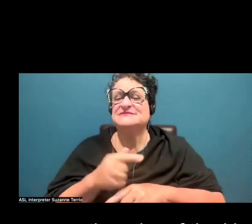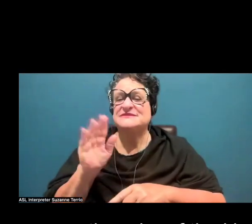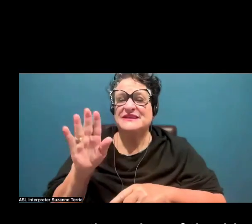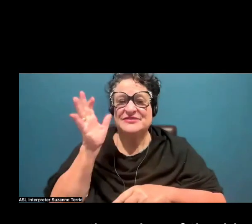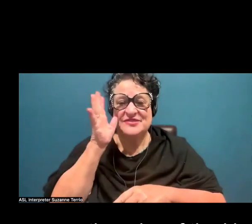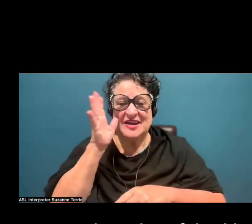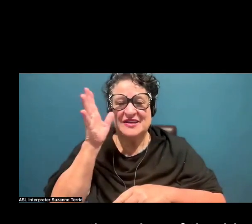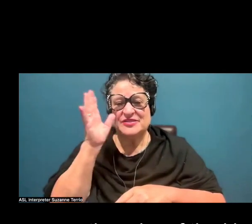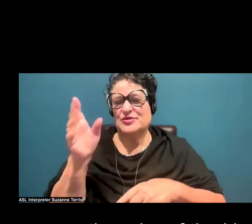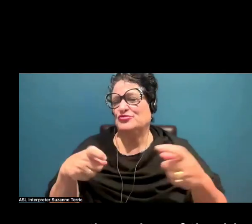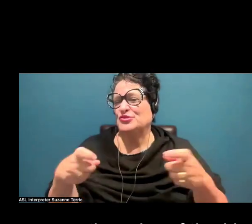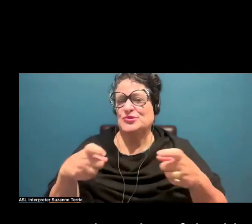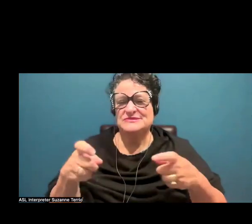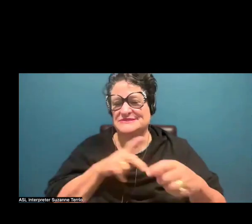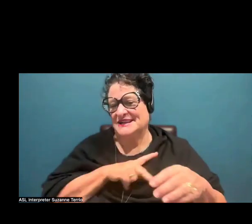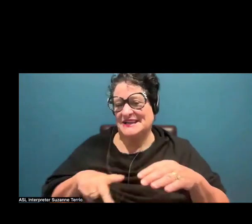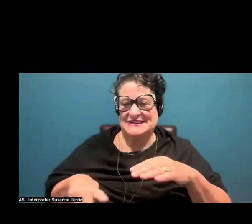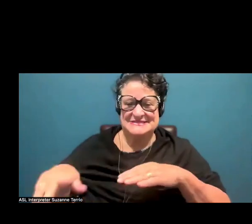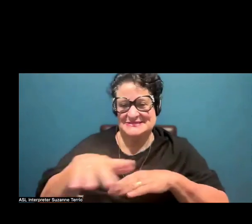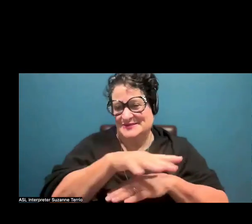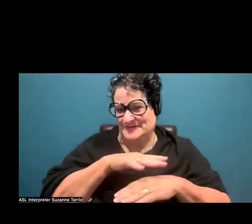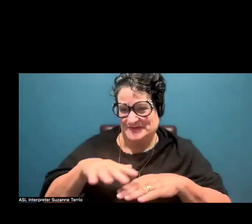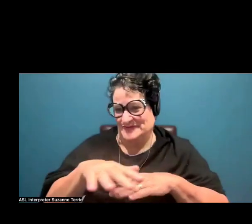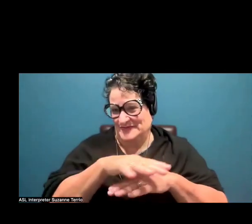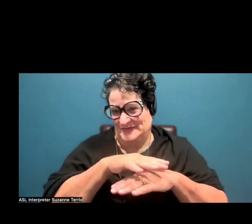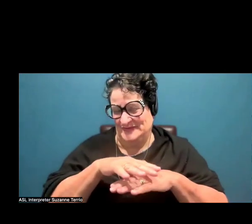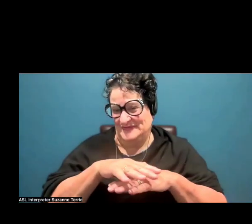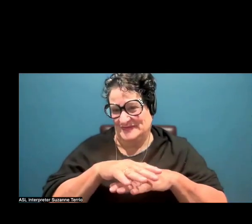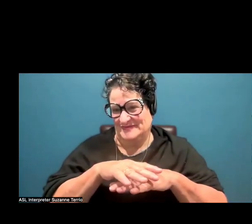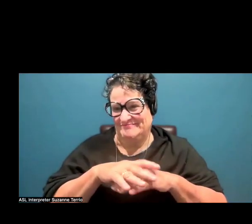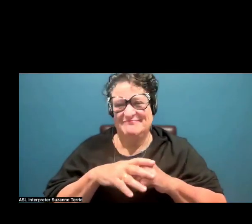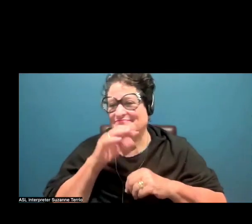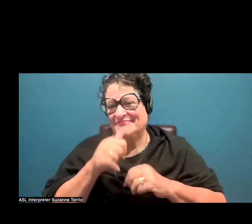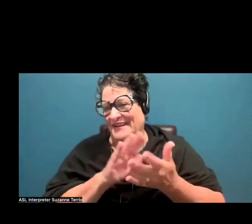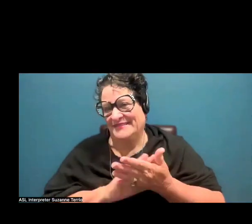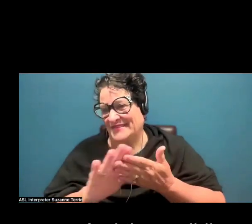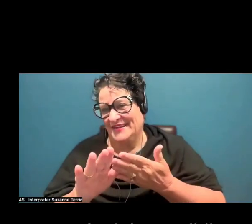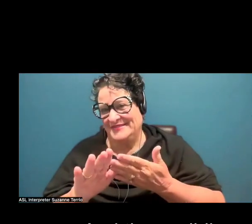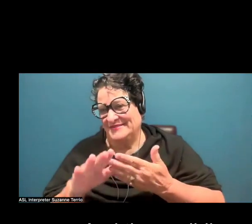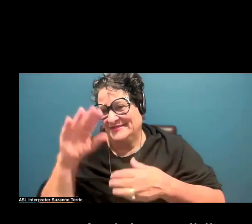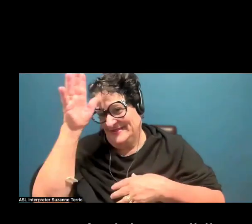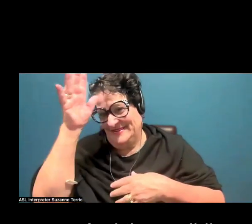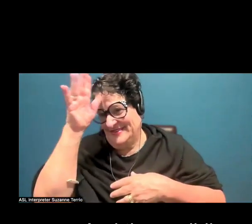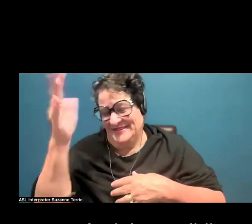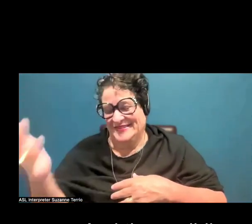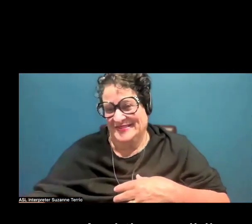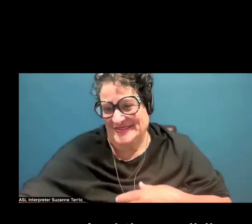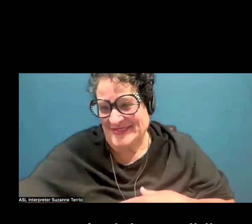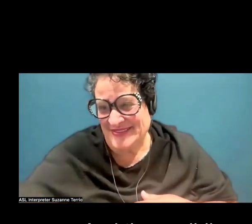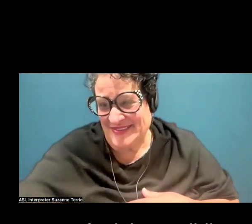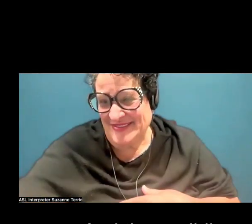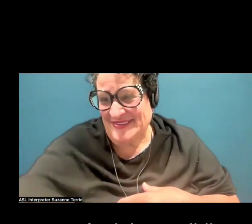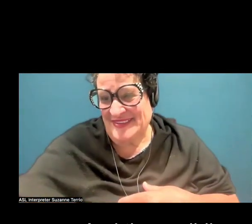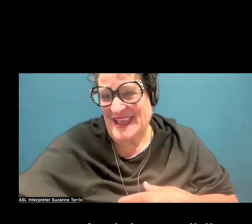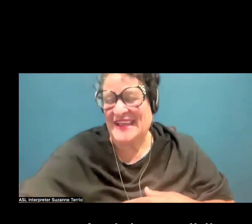like the ruler of the kingdom that they live in. And he's not the nicest person. And these siblings